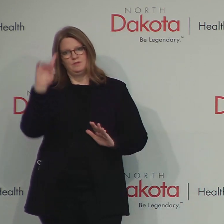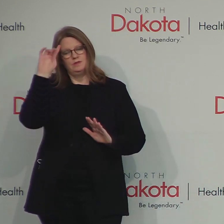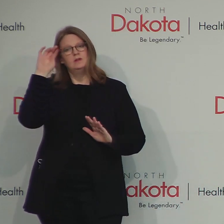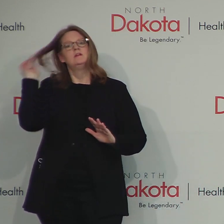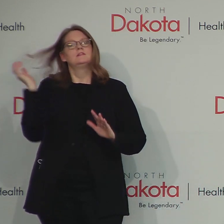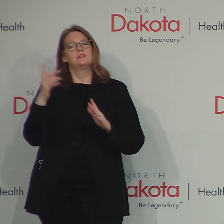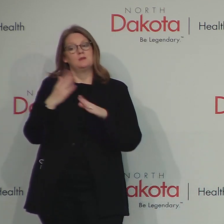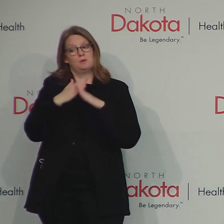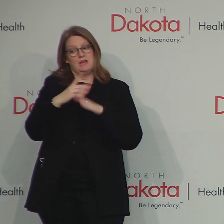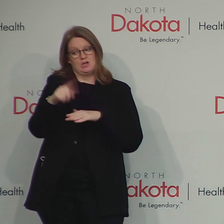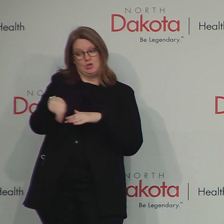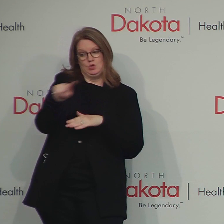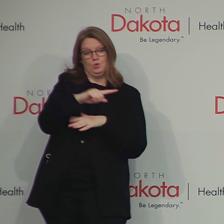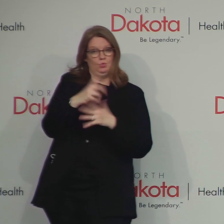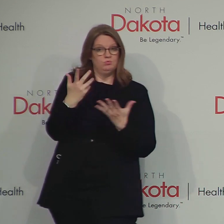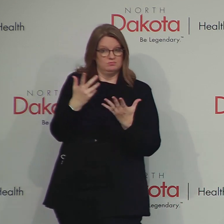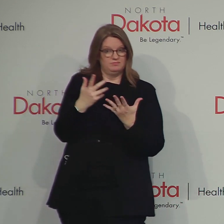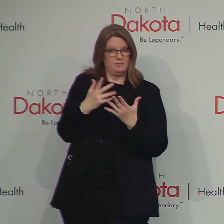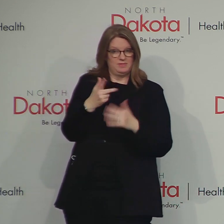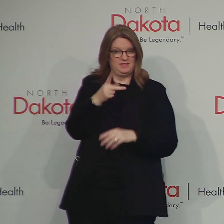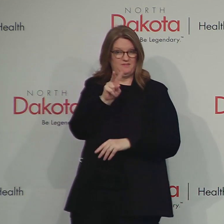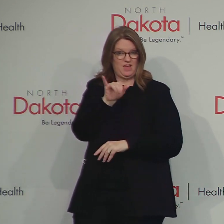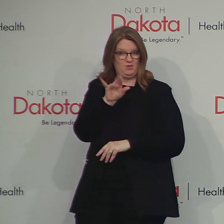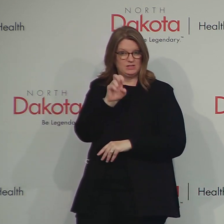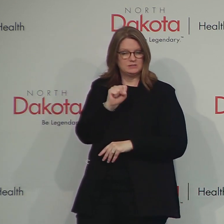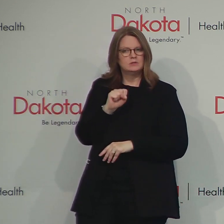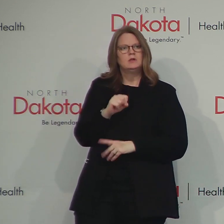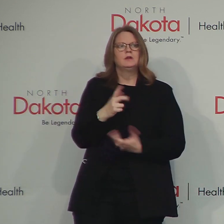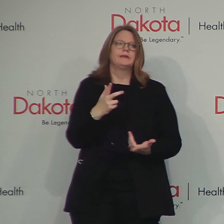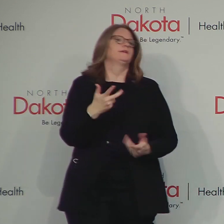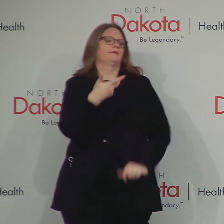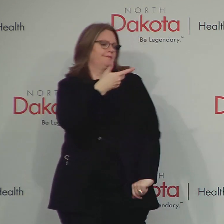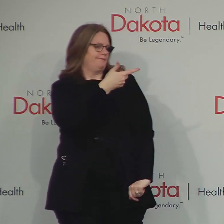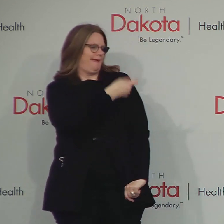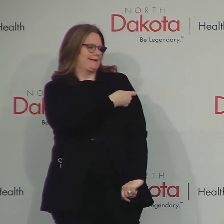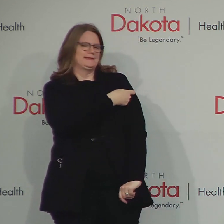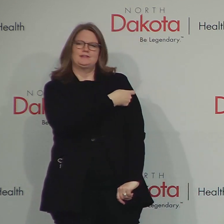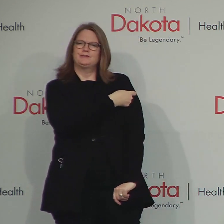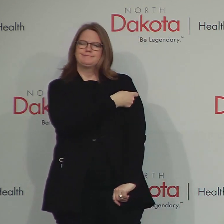virus. And by getting vaccinated, if you think about it as